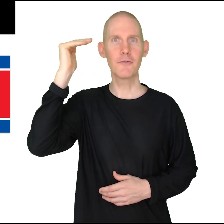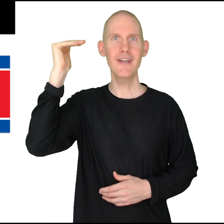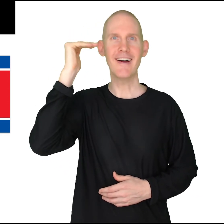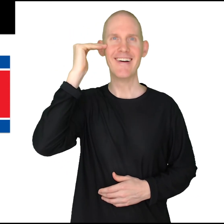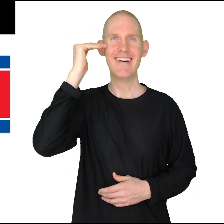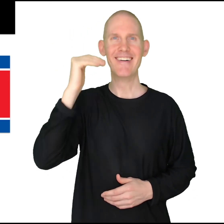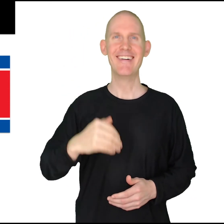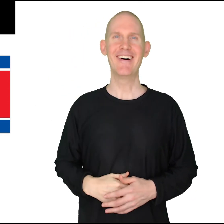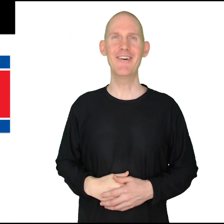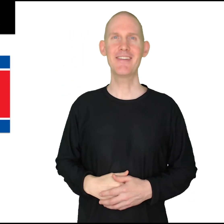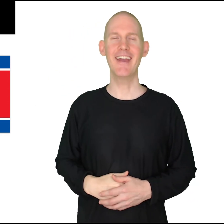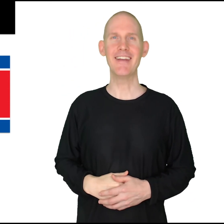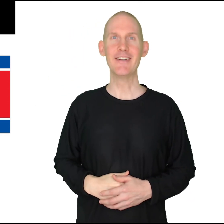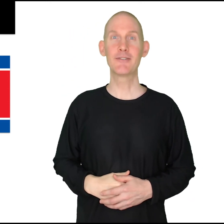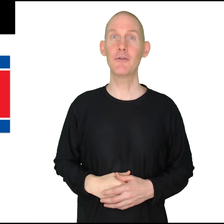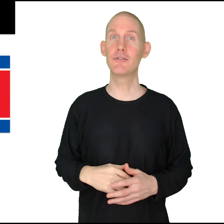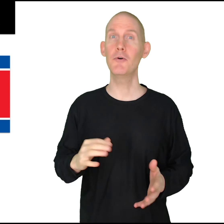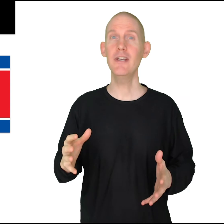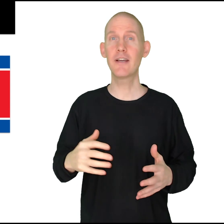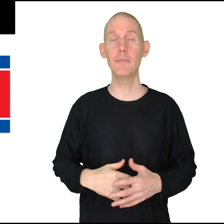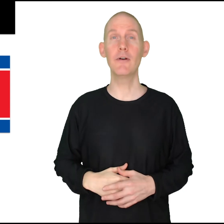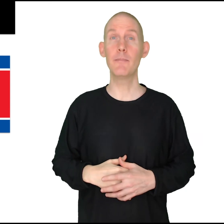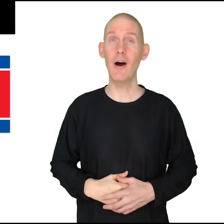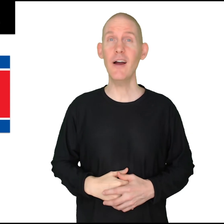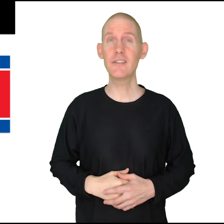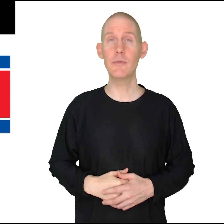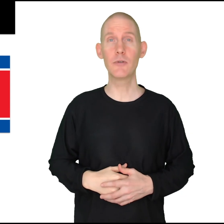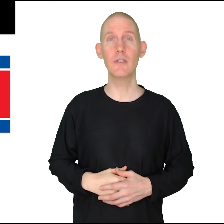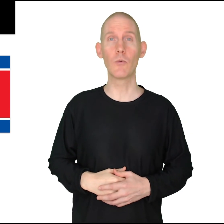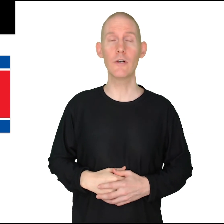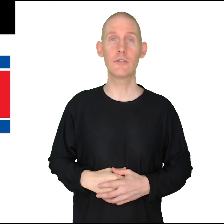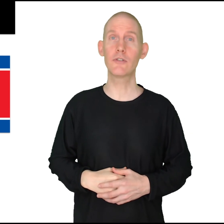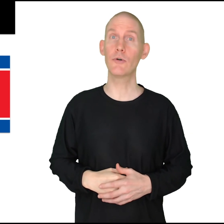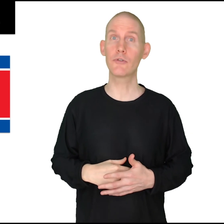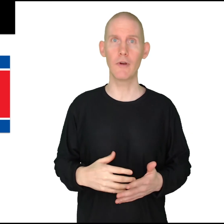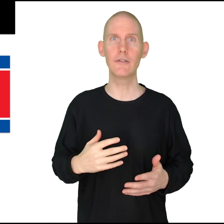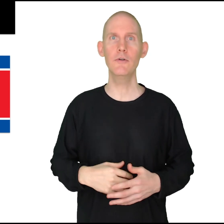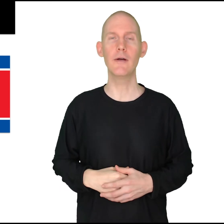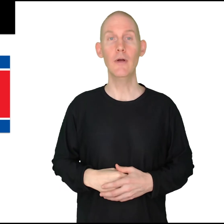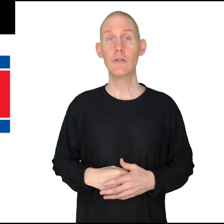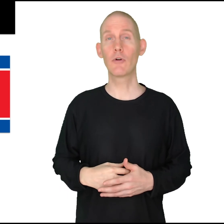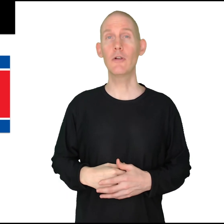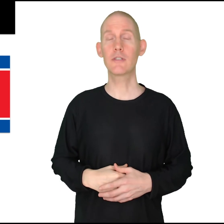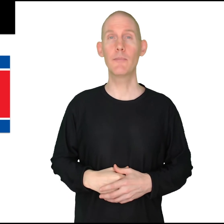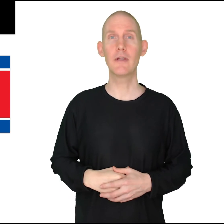Korea. Okay, so there's no need to come down and pause in between the words. Just go straight to them. So it'll look something like